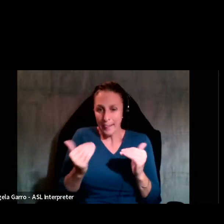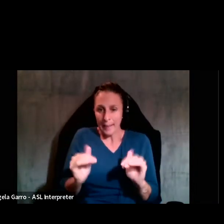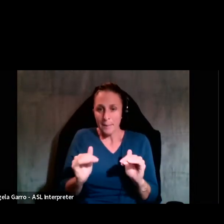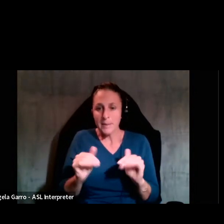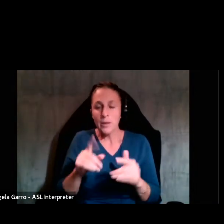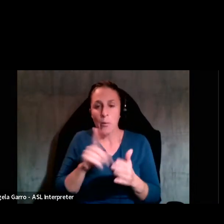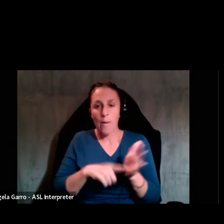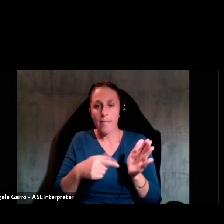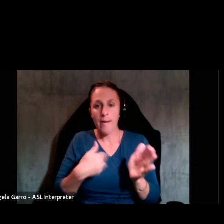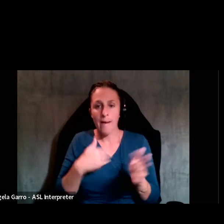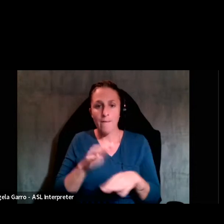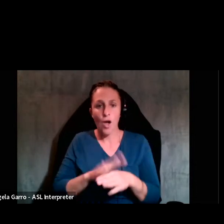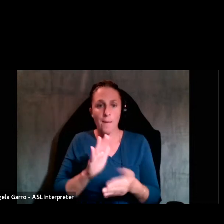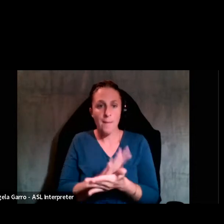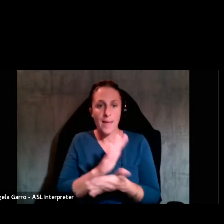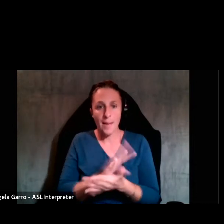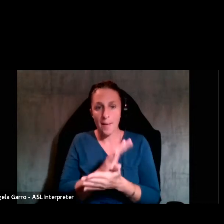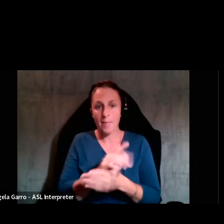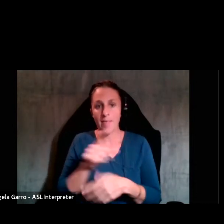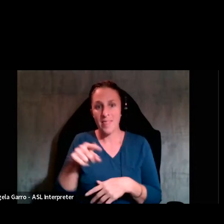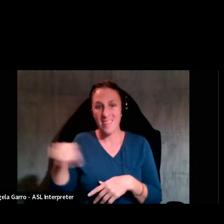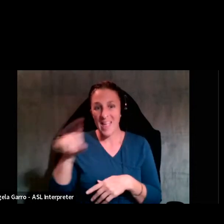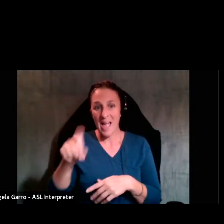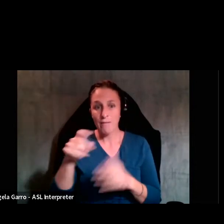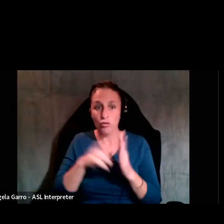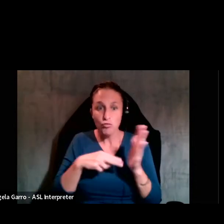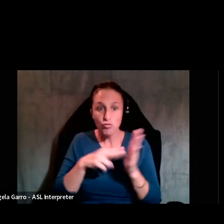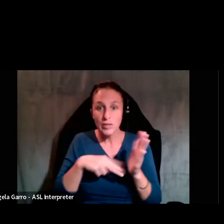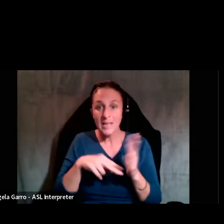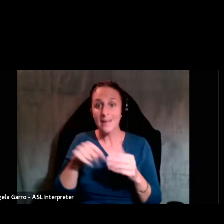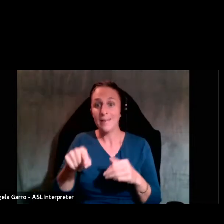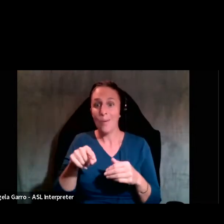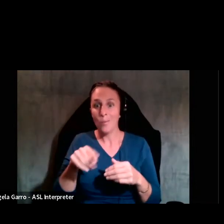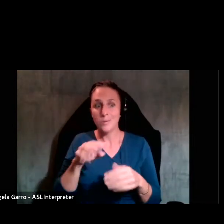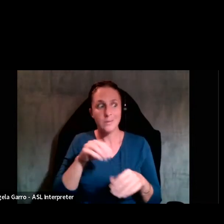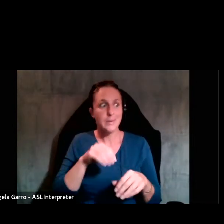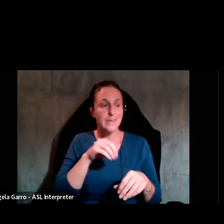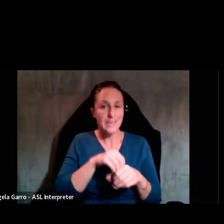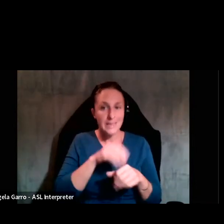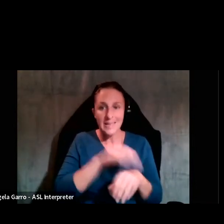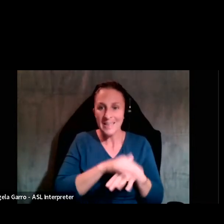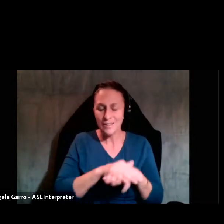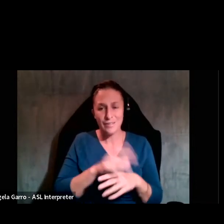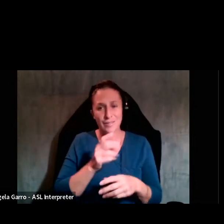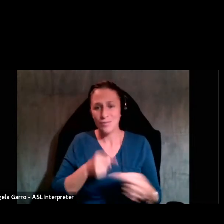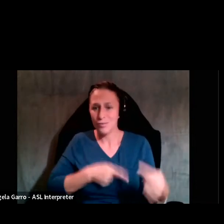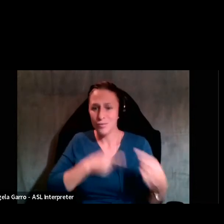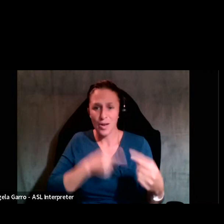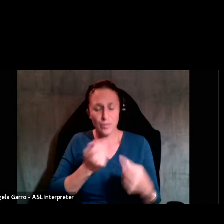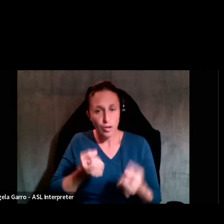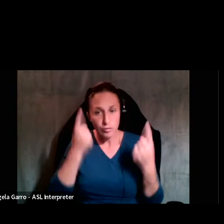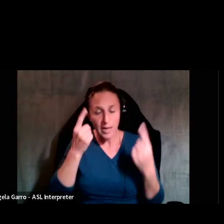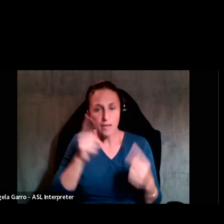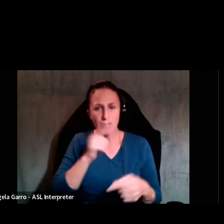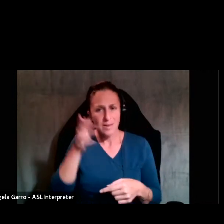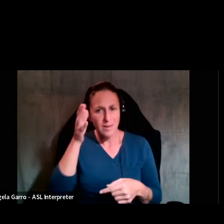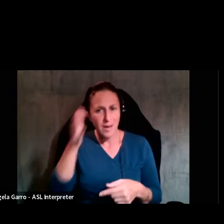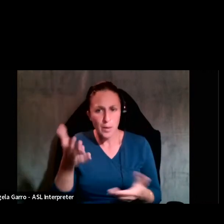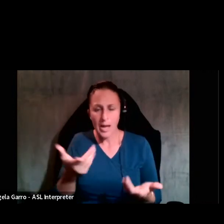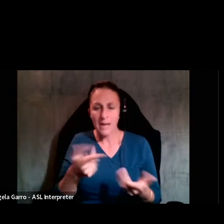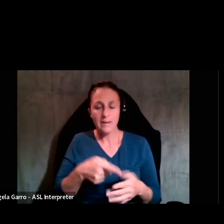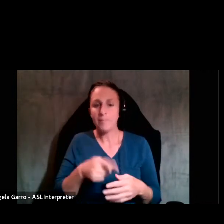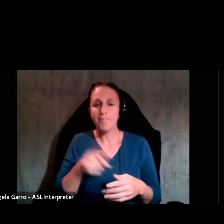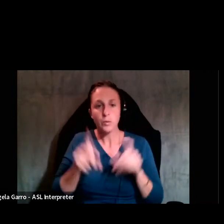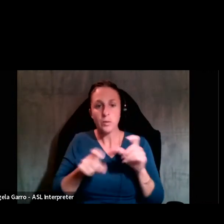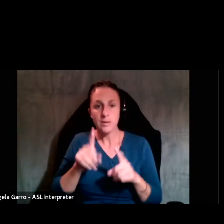paper, and they have to read those tests and exams in English, and they struggle to understand and comprehend the questions,